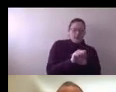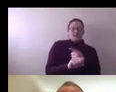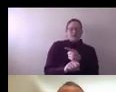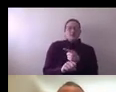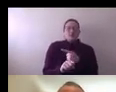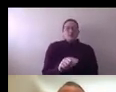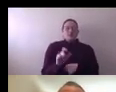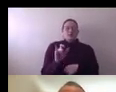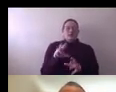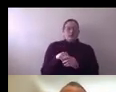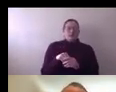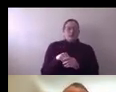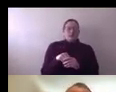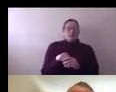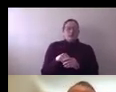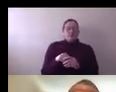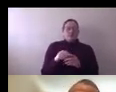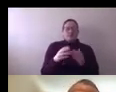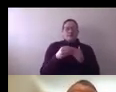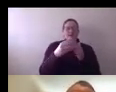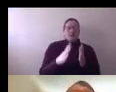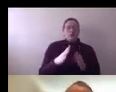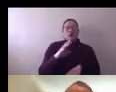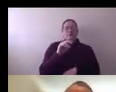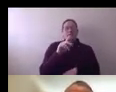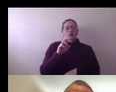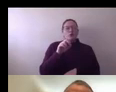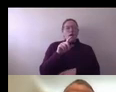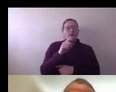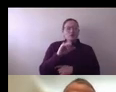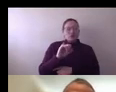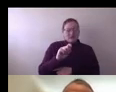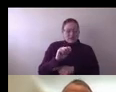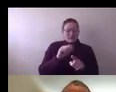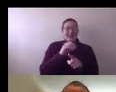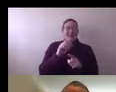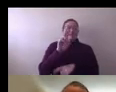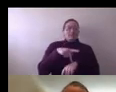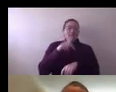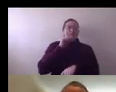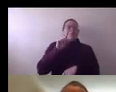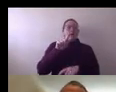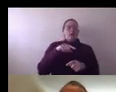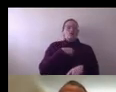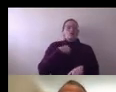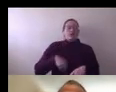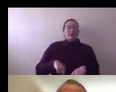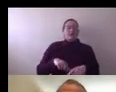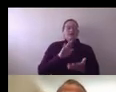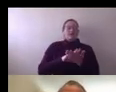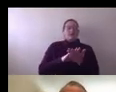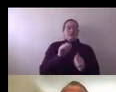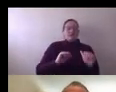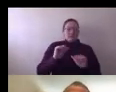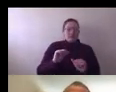who became the leading meteorologist and vice president of the Chinese Academy of Sciences. Hu